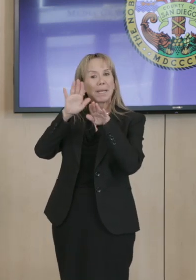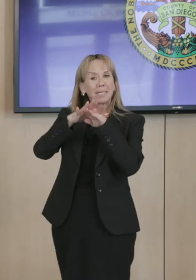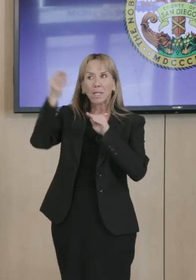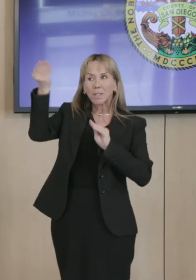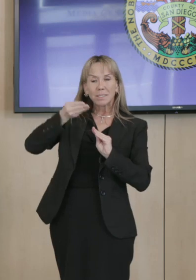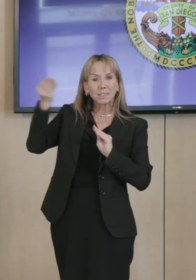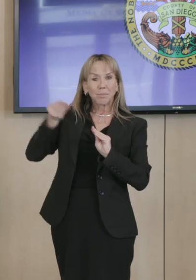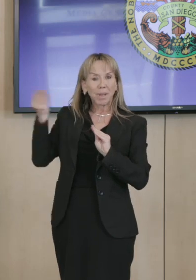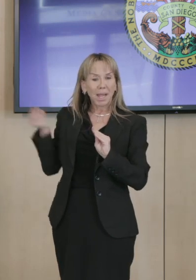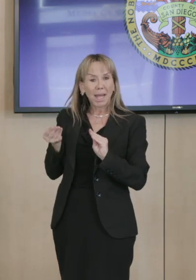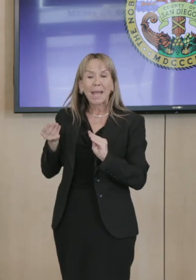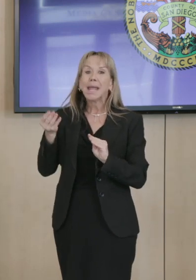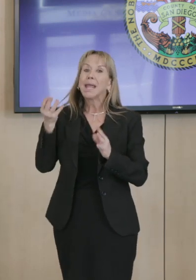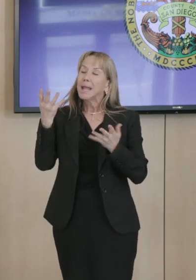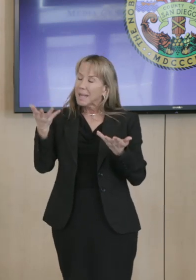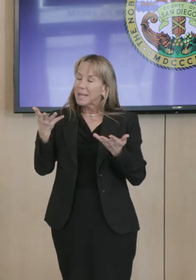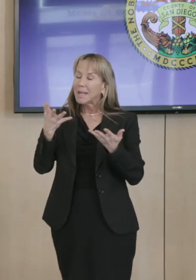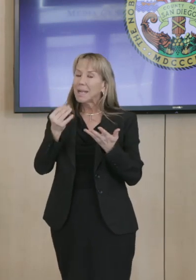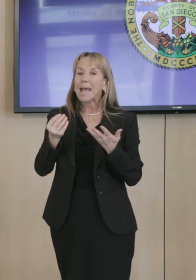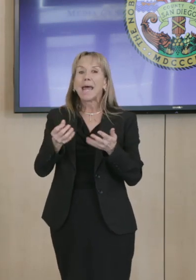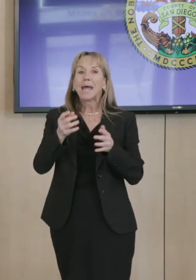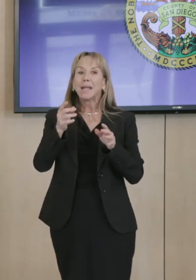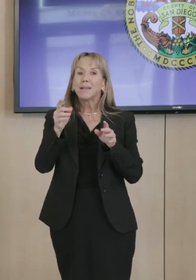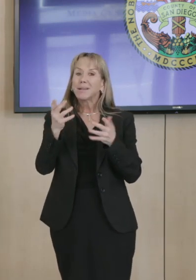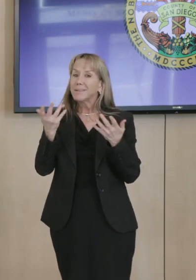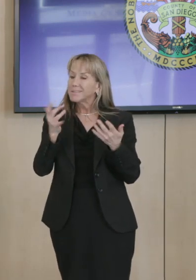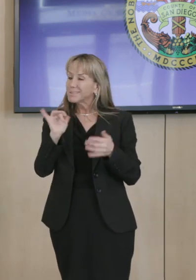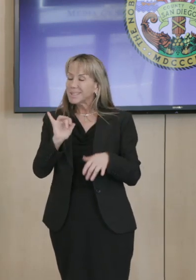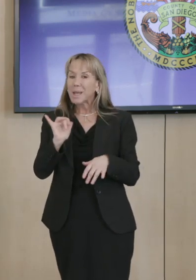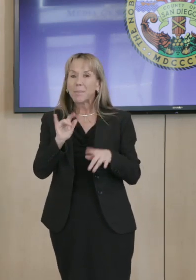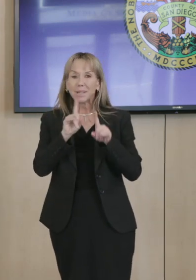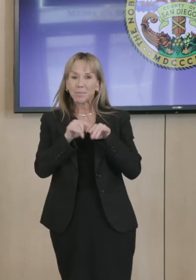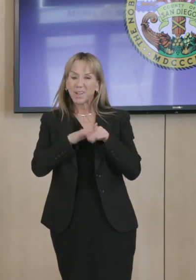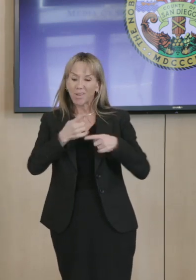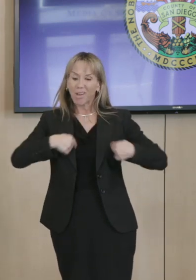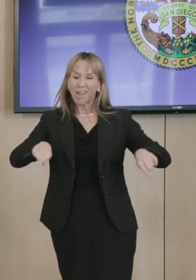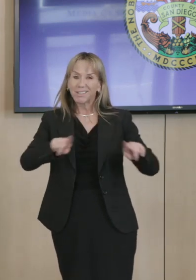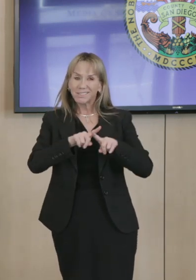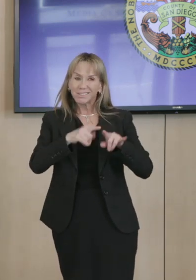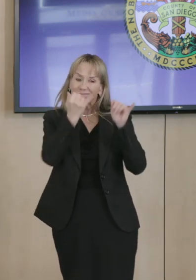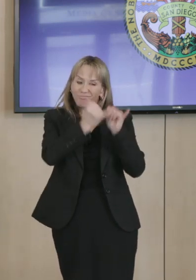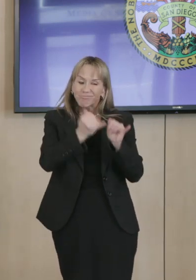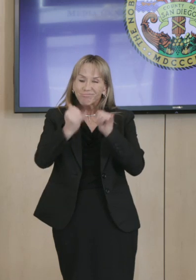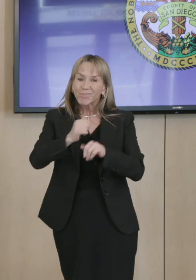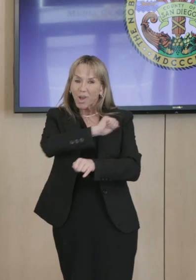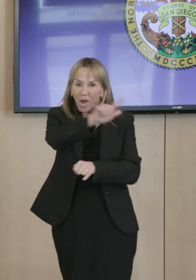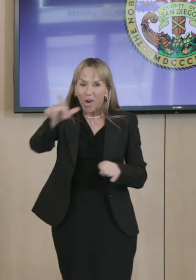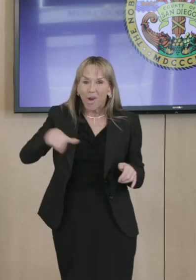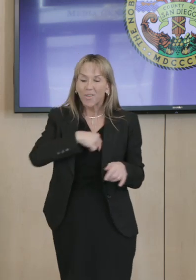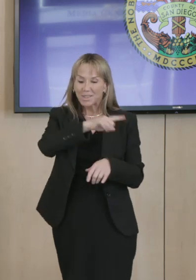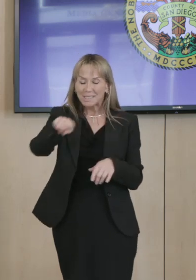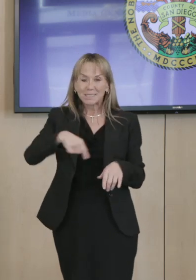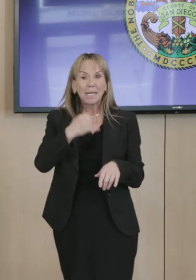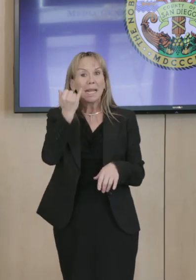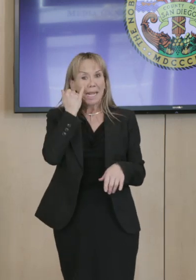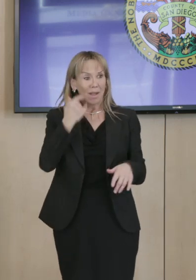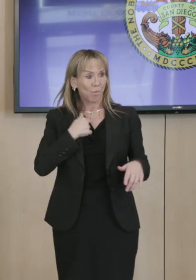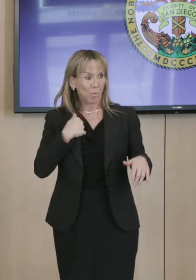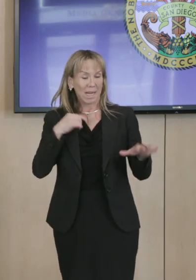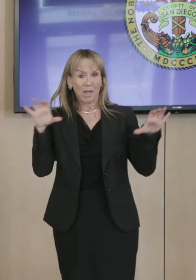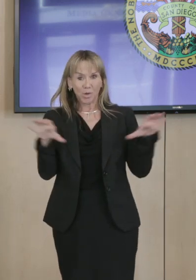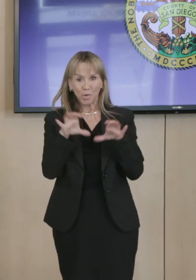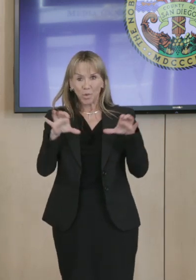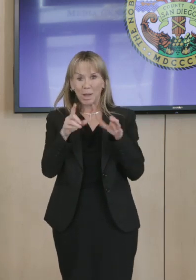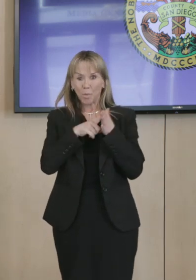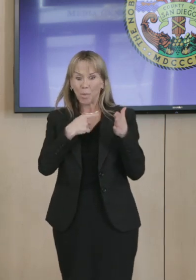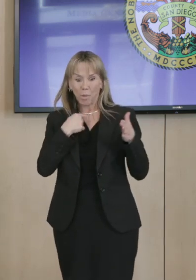to access, and it's partially dependent upon each and every one of us. Because if we all do the things we knew to flatten